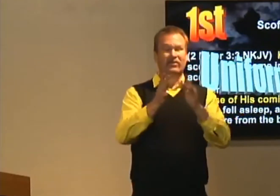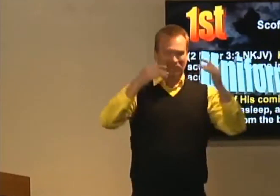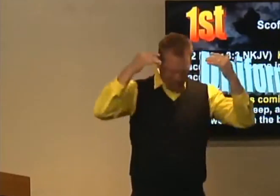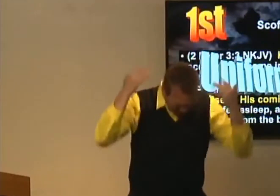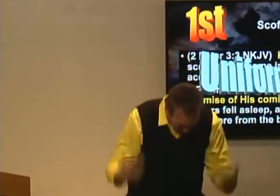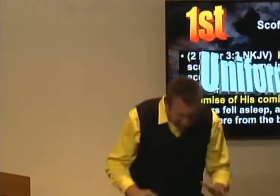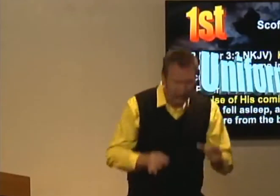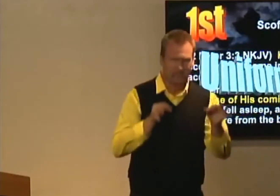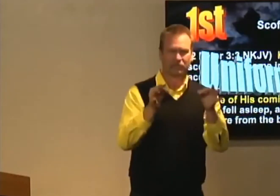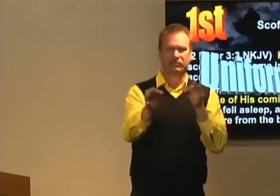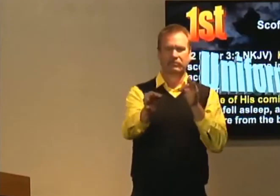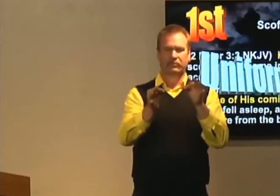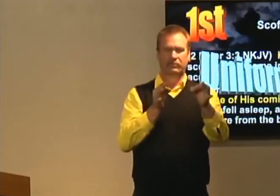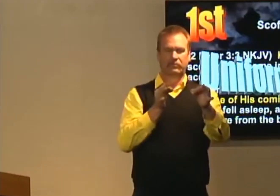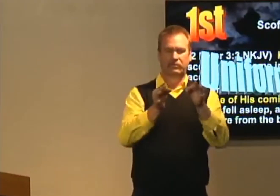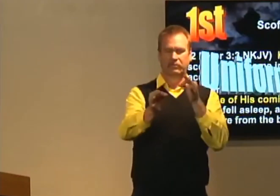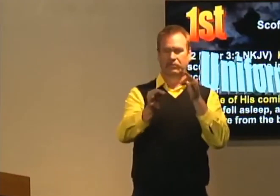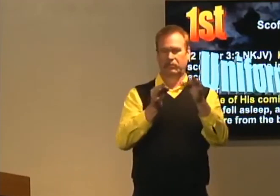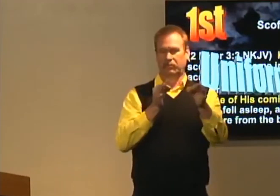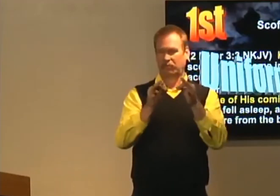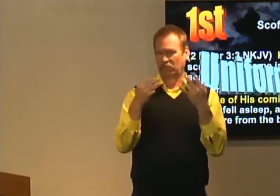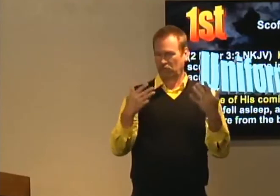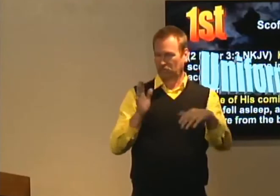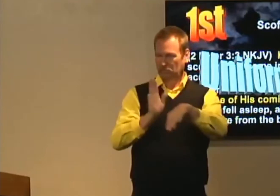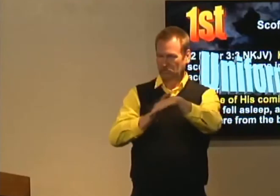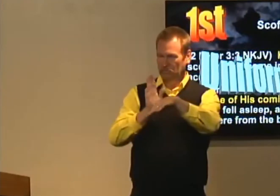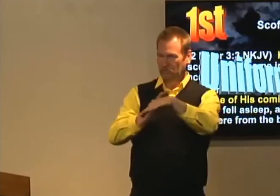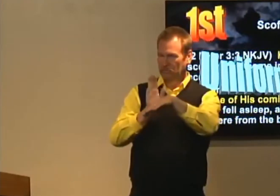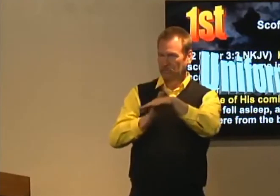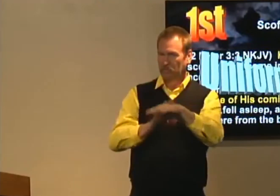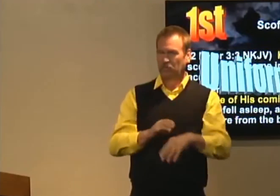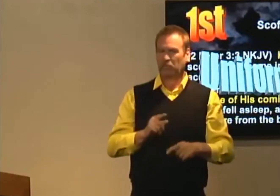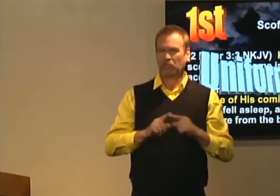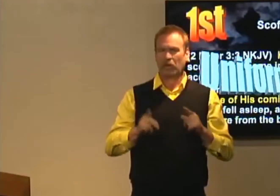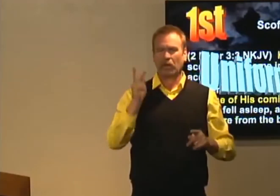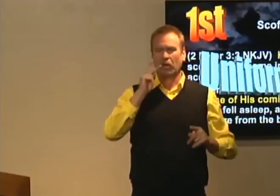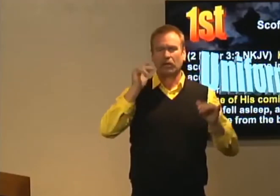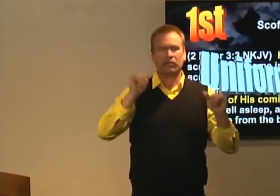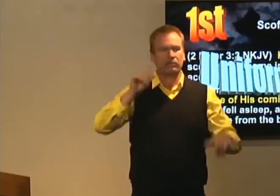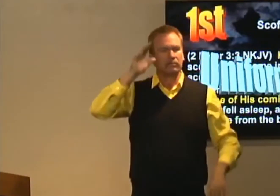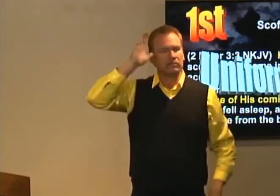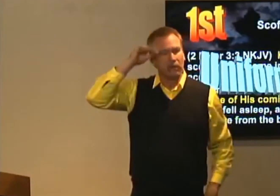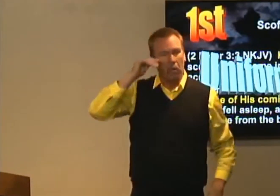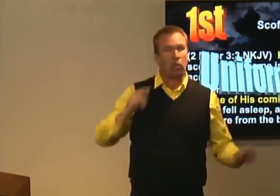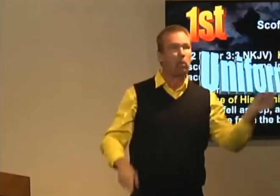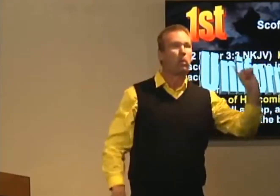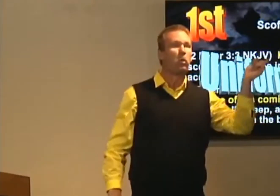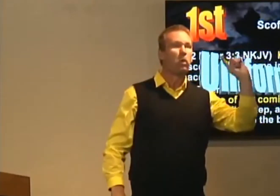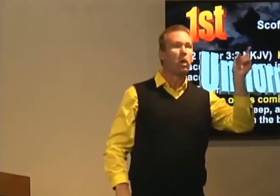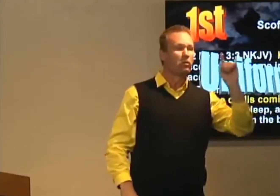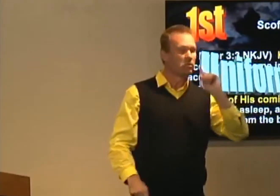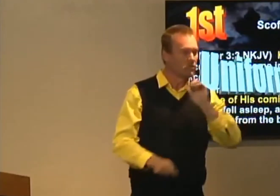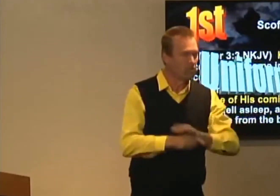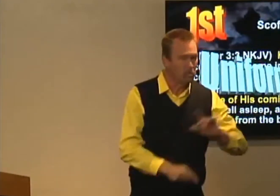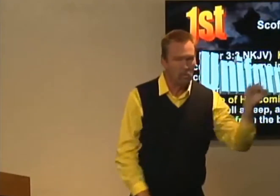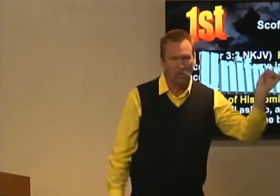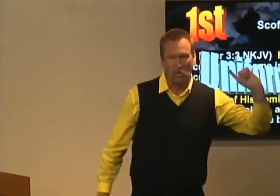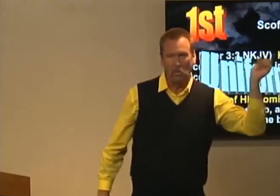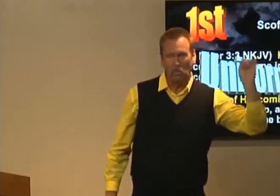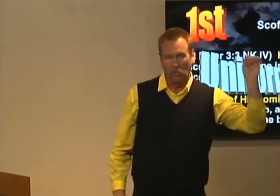But Jesus Christ has declared it to us. He has spoken to us his word. He has told us. And people oftentimes are stubborn